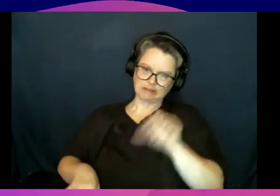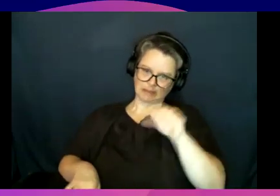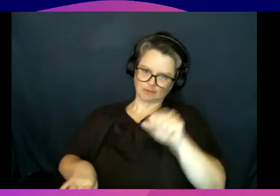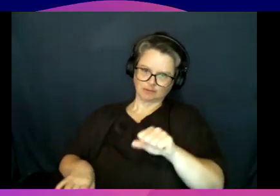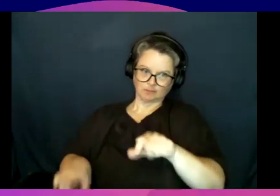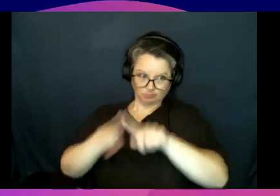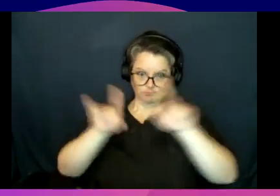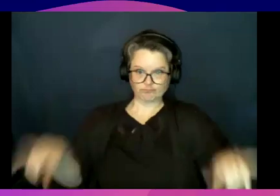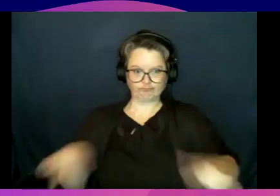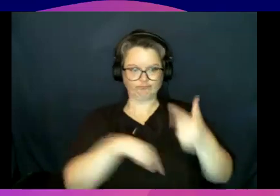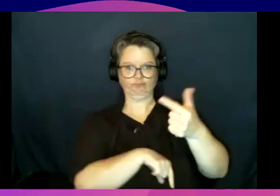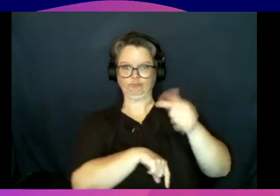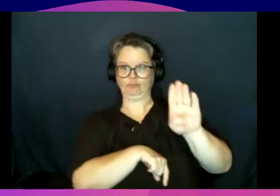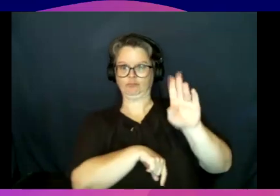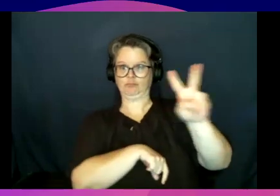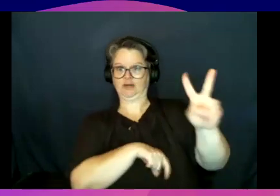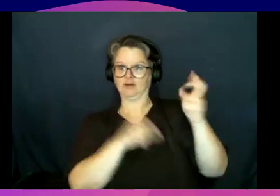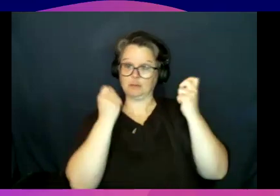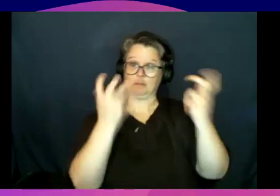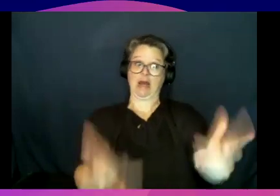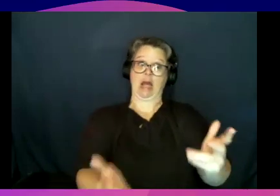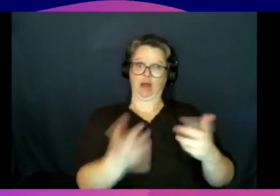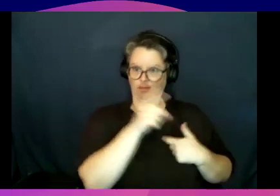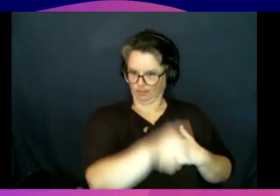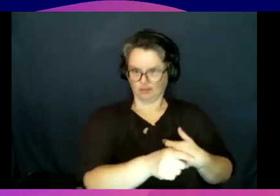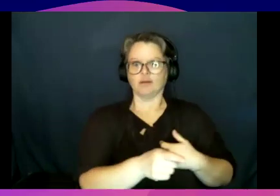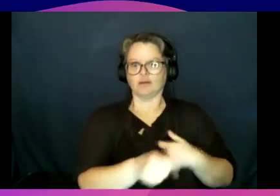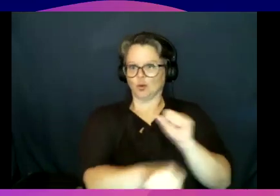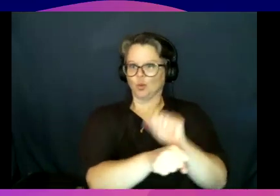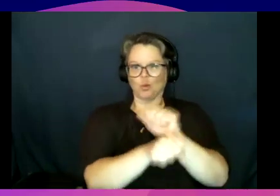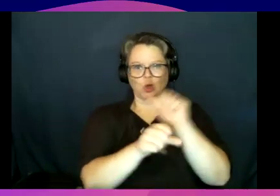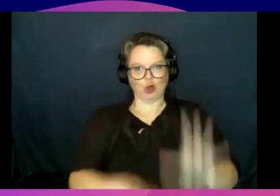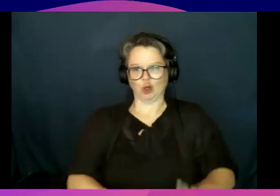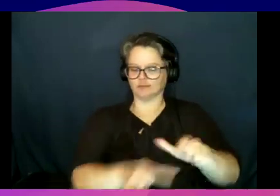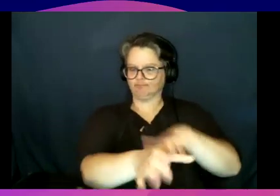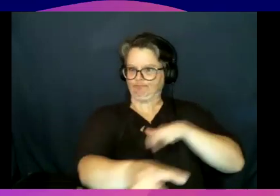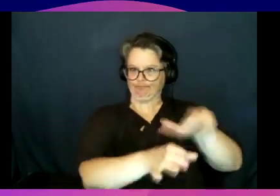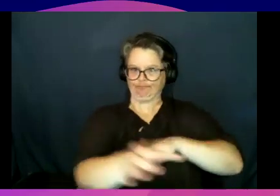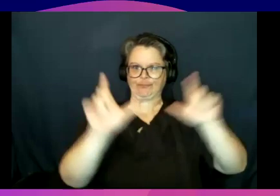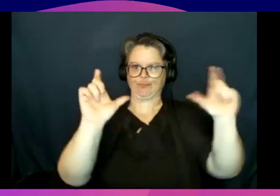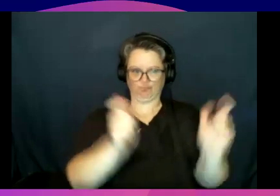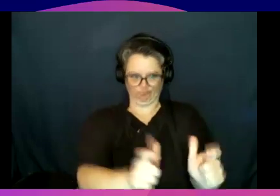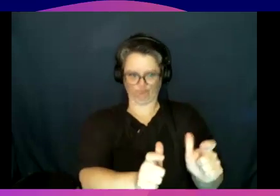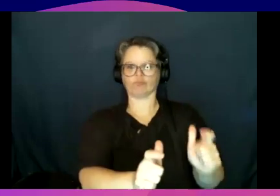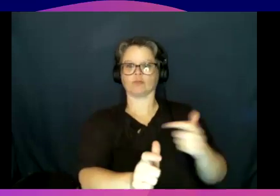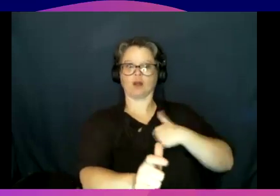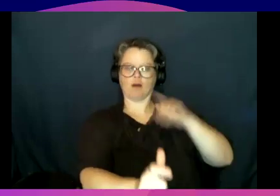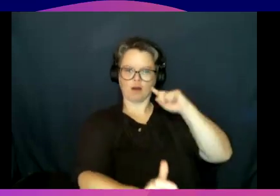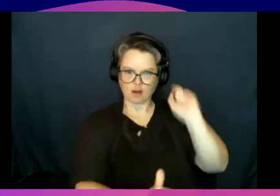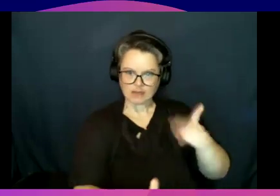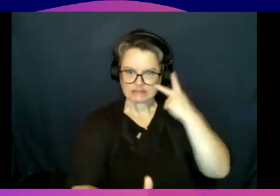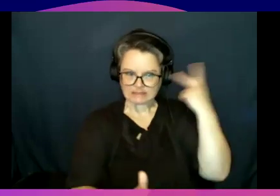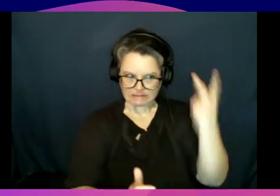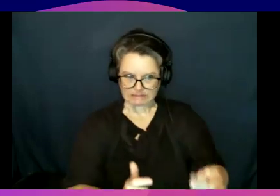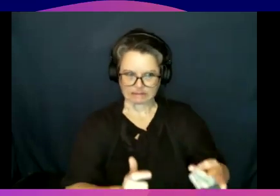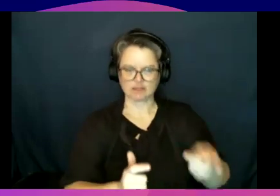burnout. And from here, the feminist brain drain study was born to better understand and address the crisis that was affecting our